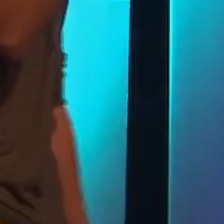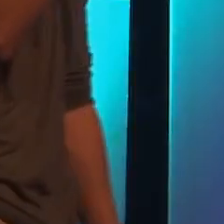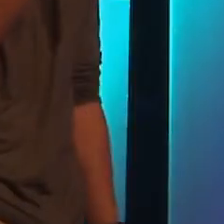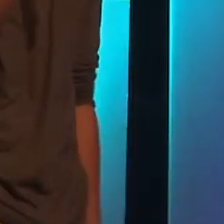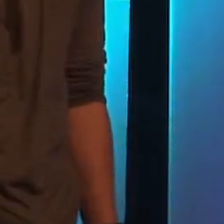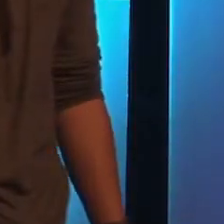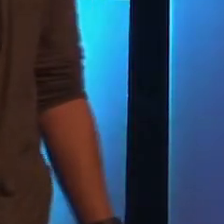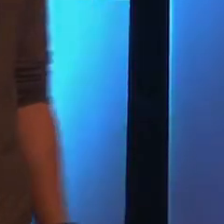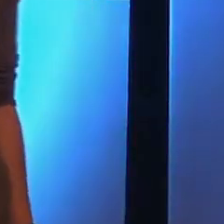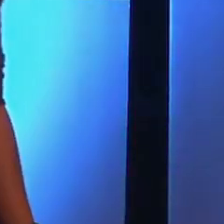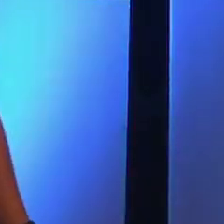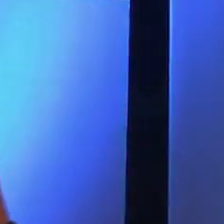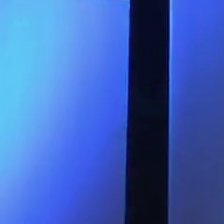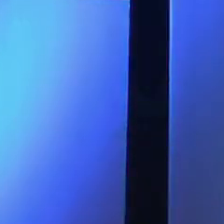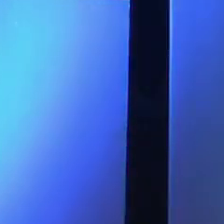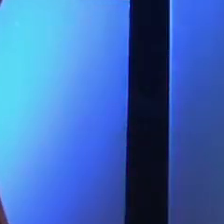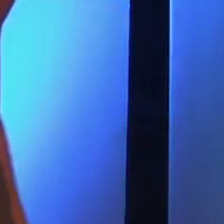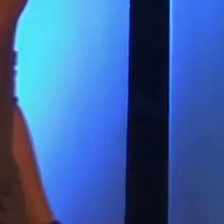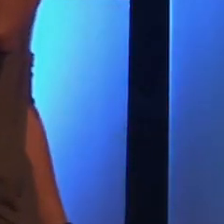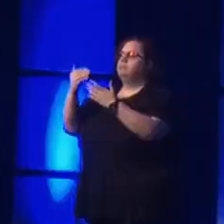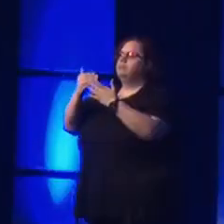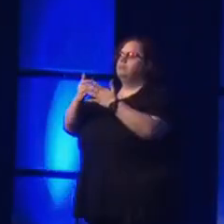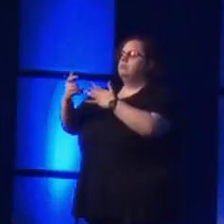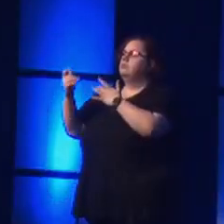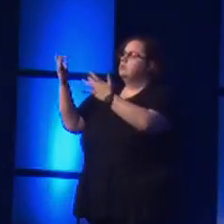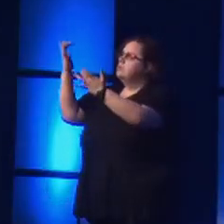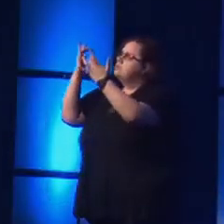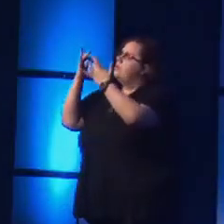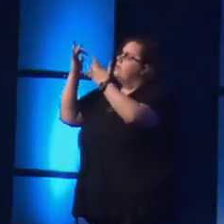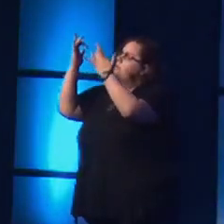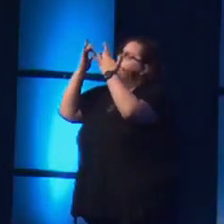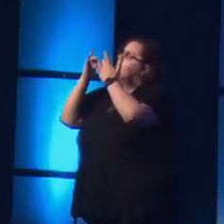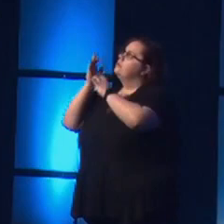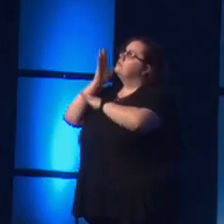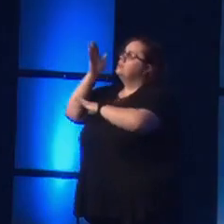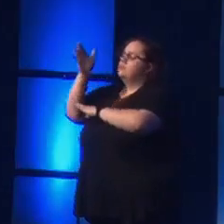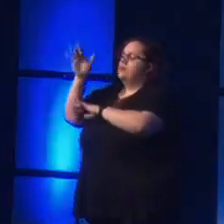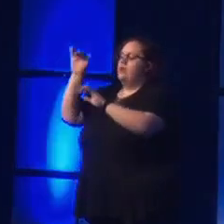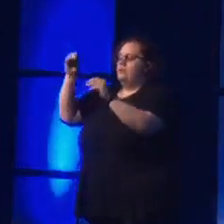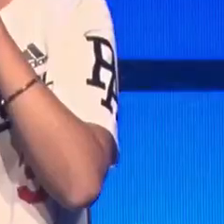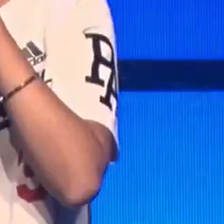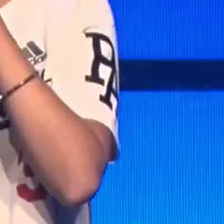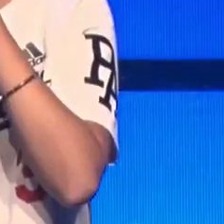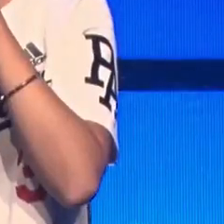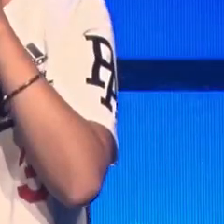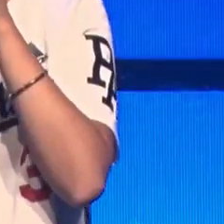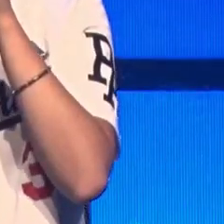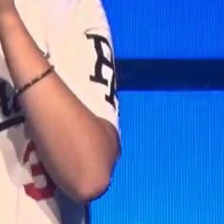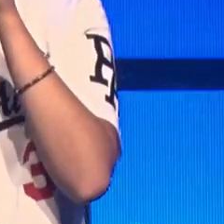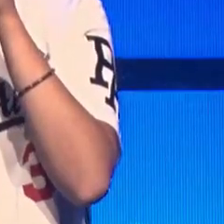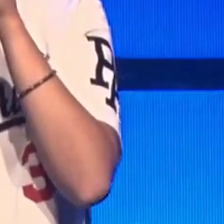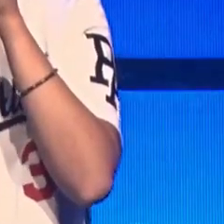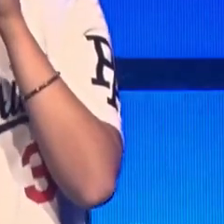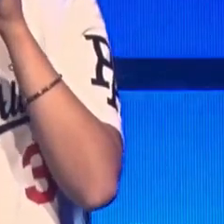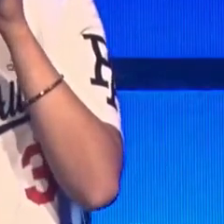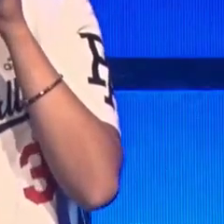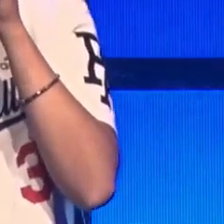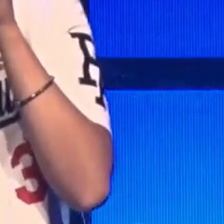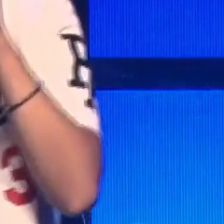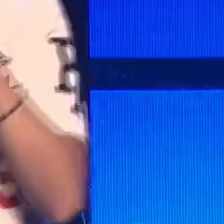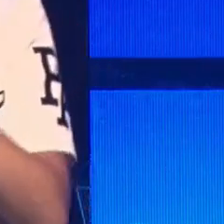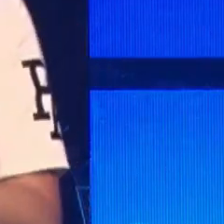will follow me. Surely goodness and mercy will follow